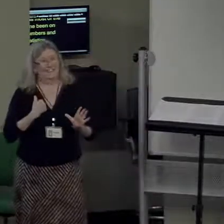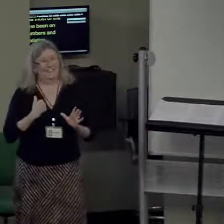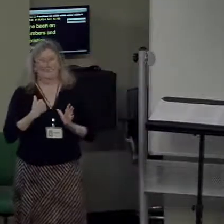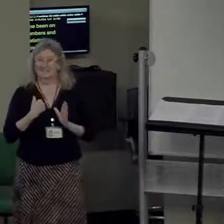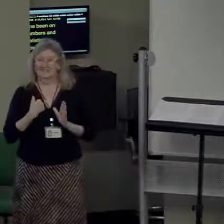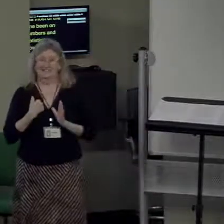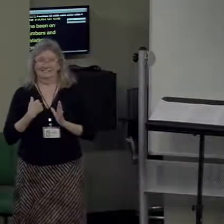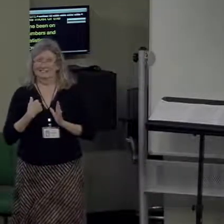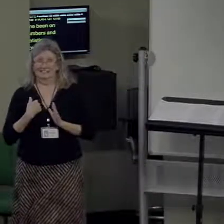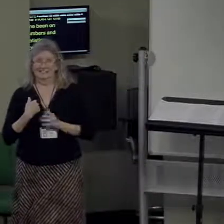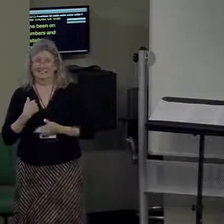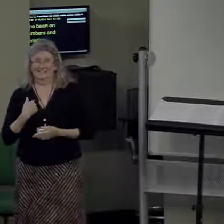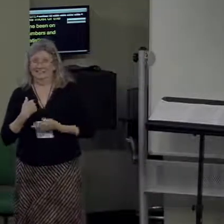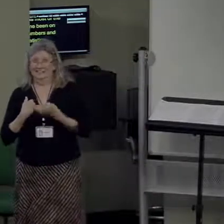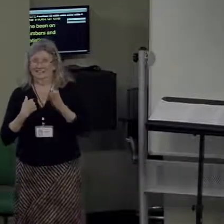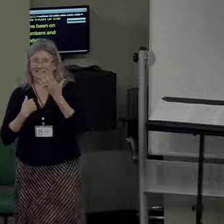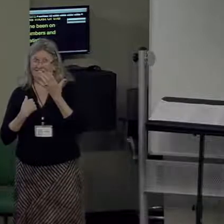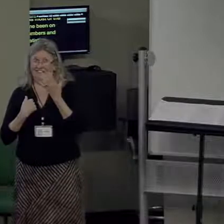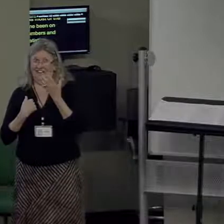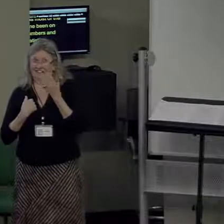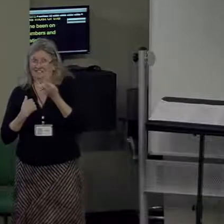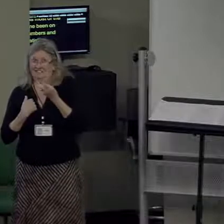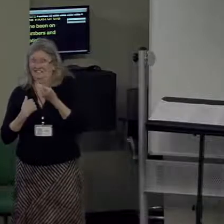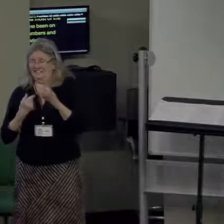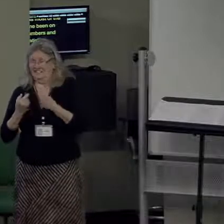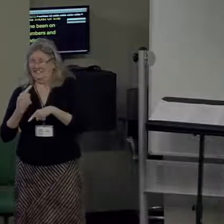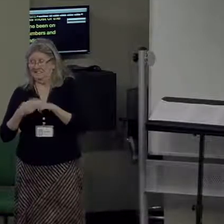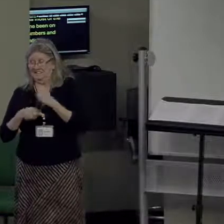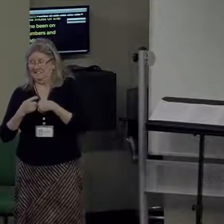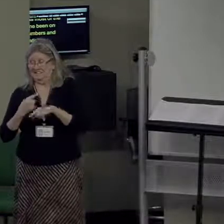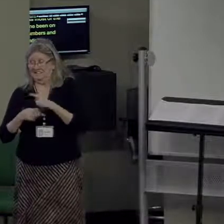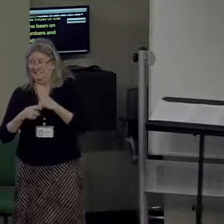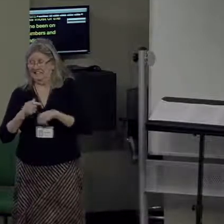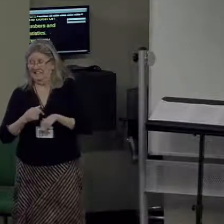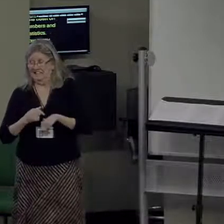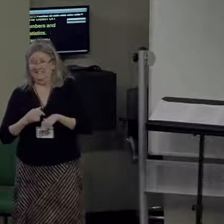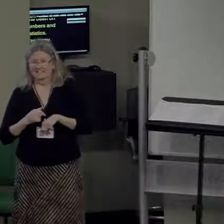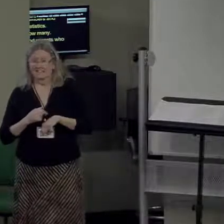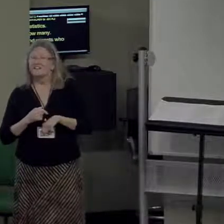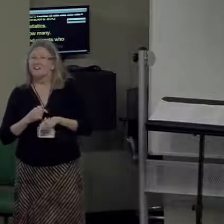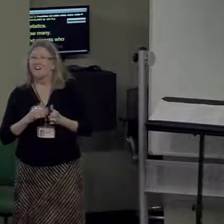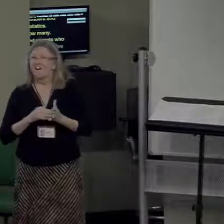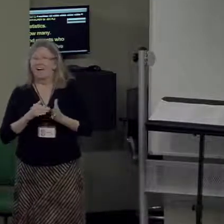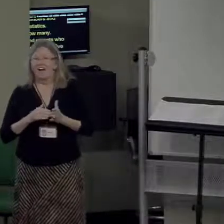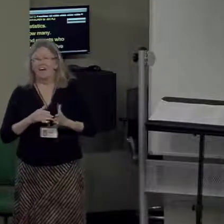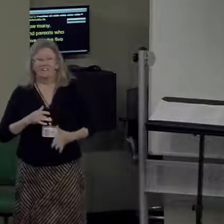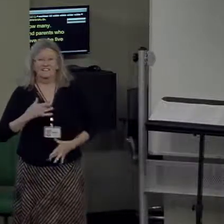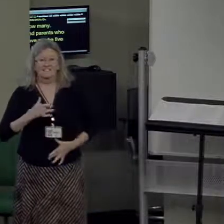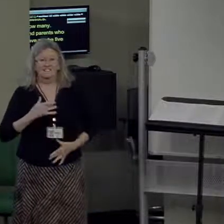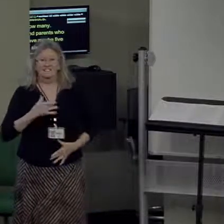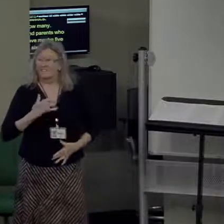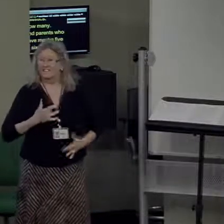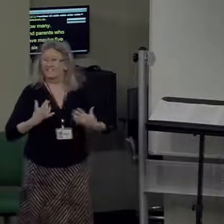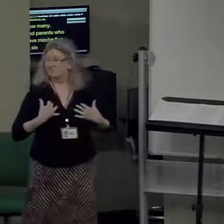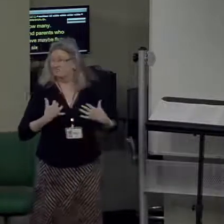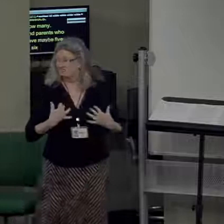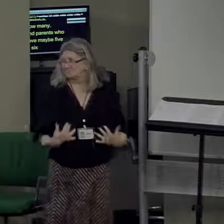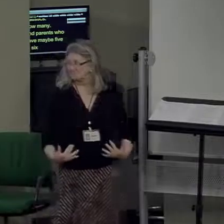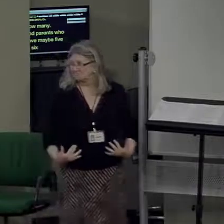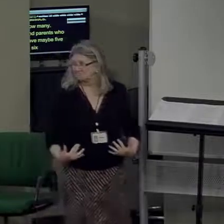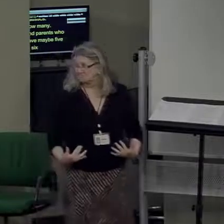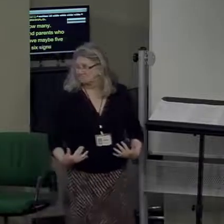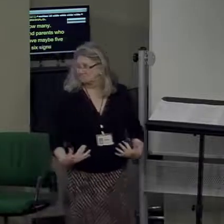And parents who have maybe 5 or 6 signs often